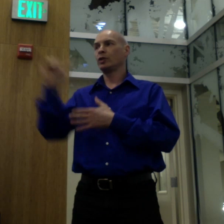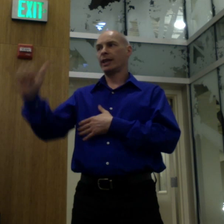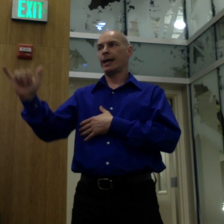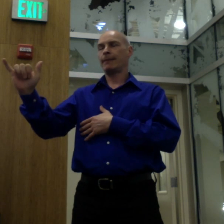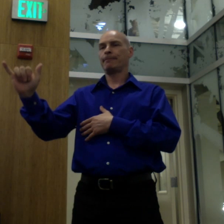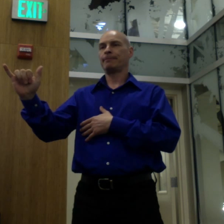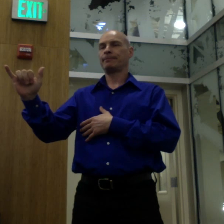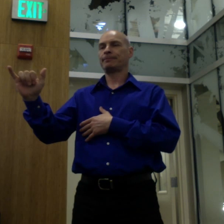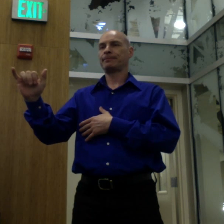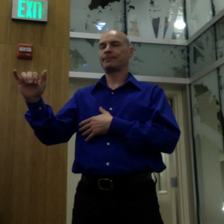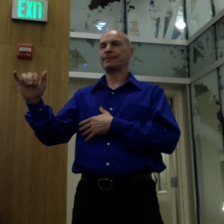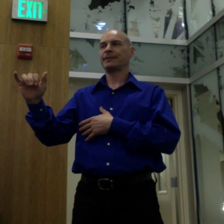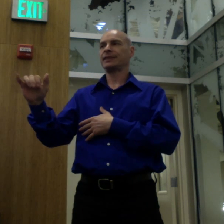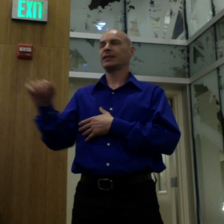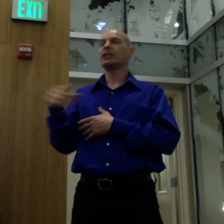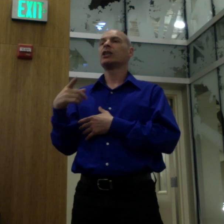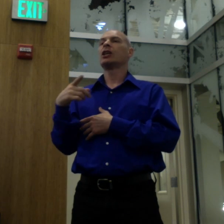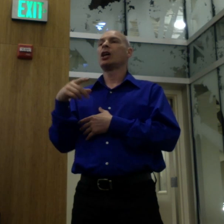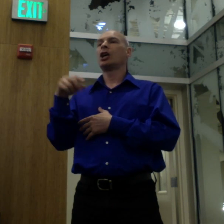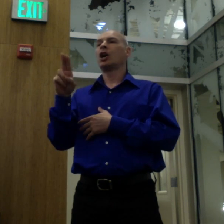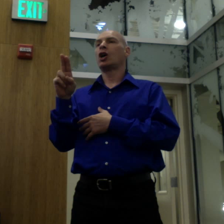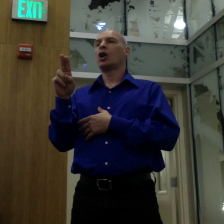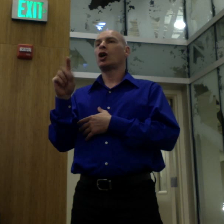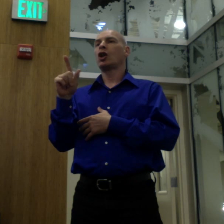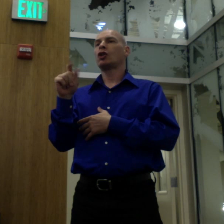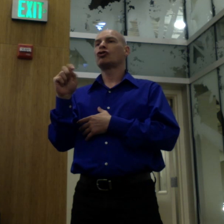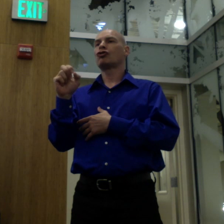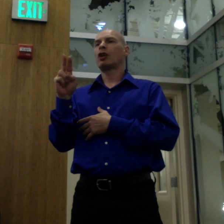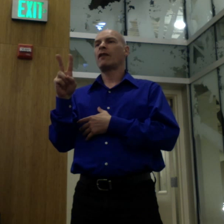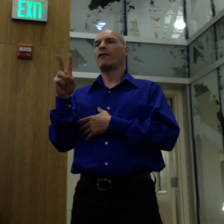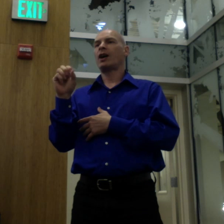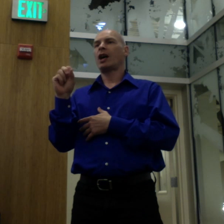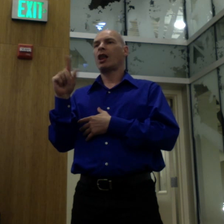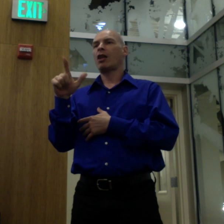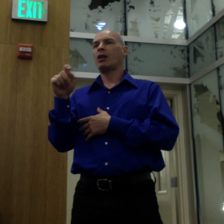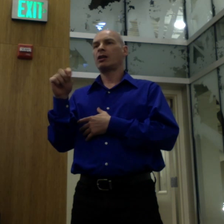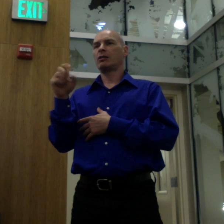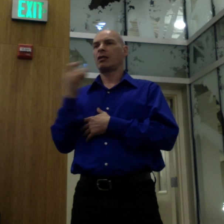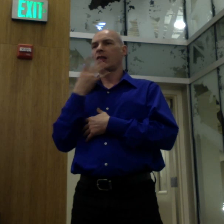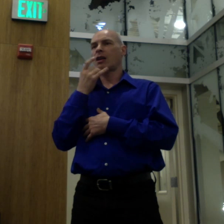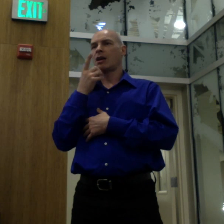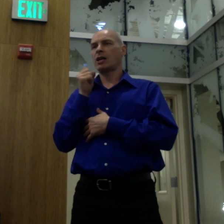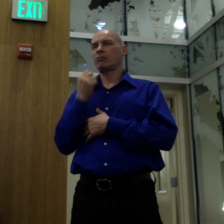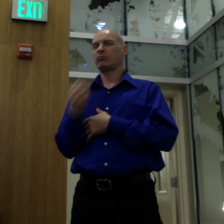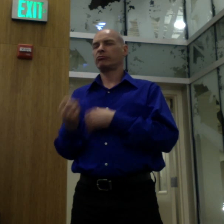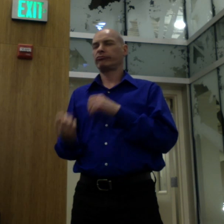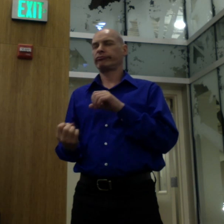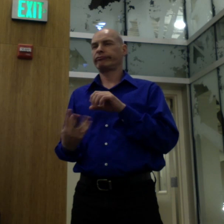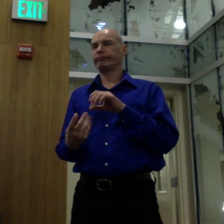scary pen. It's using ultraviolet light. This is what all of our water municipalities